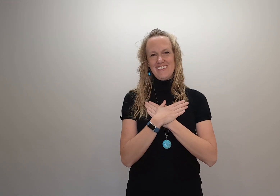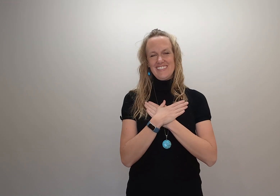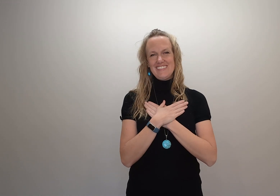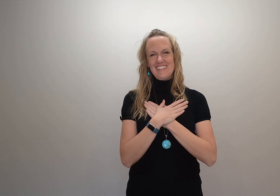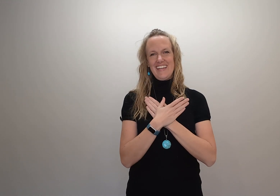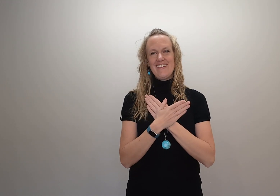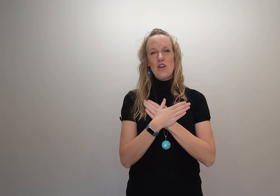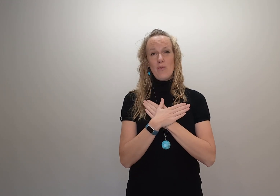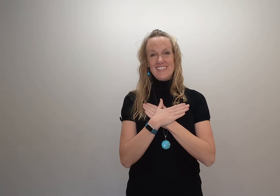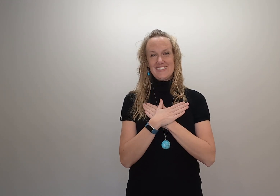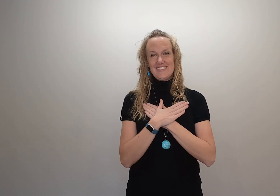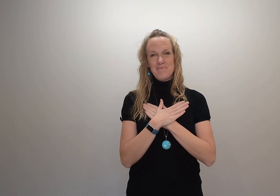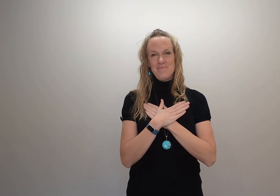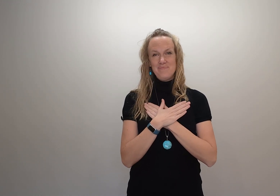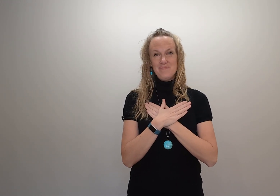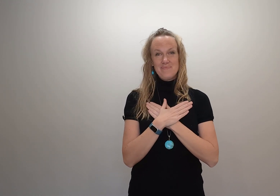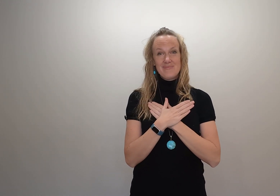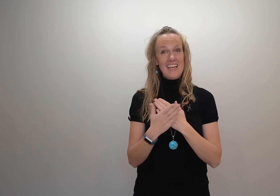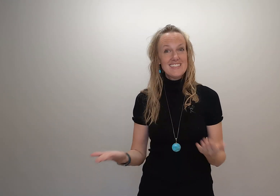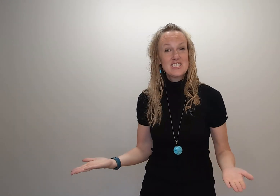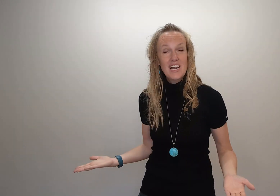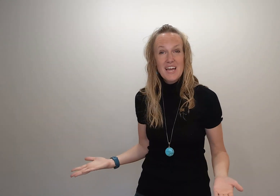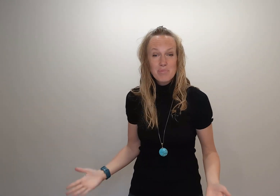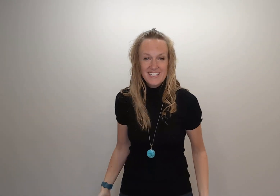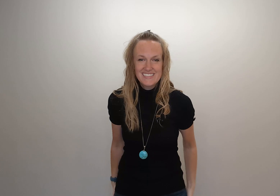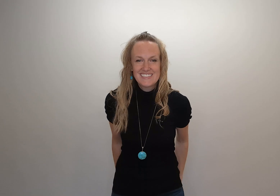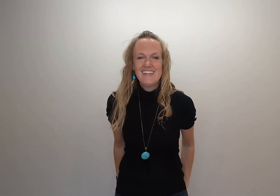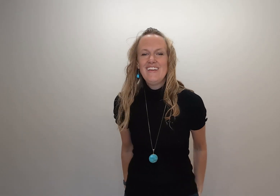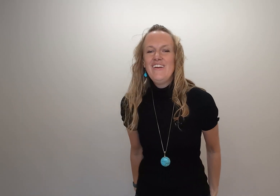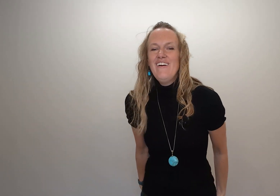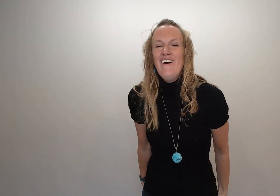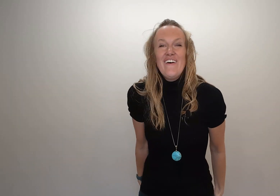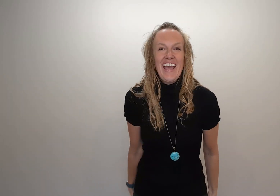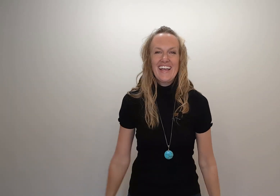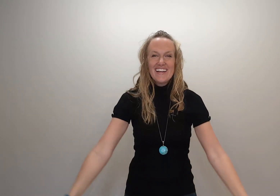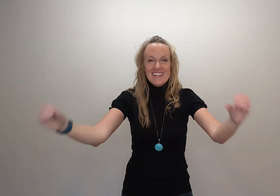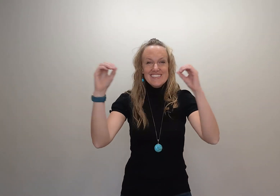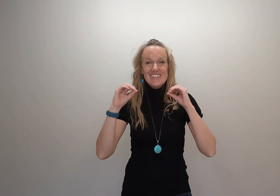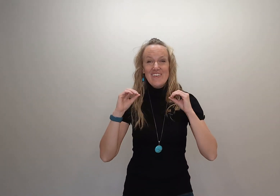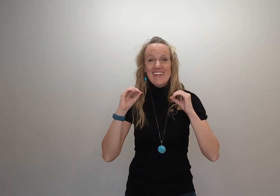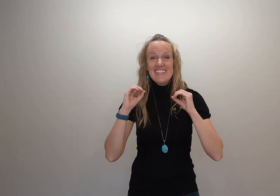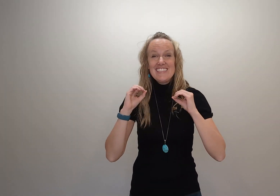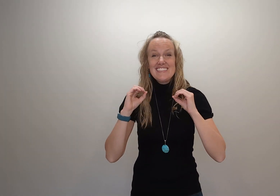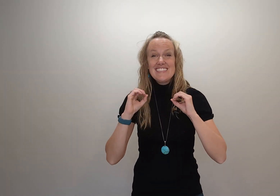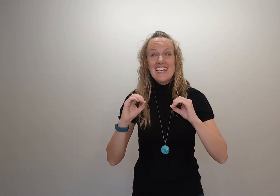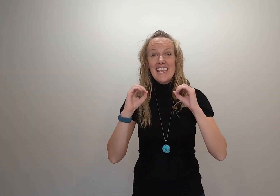learned yesterday, rest. Okay, let's try that bridge. Okay, so